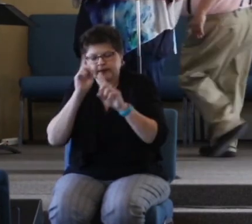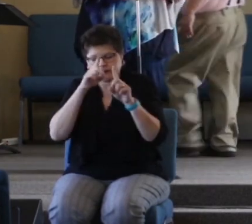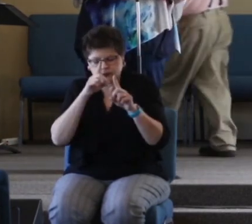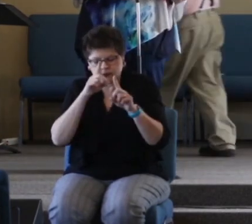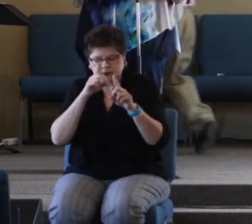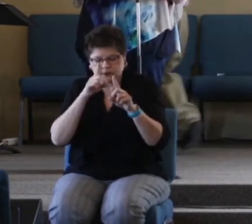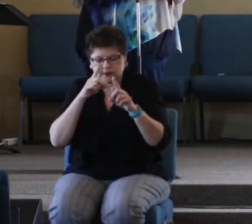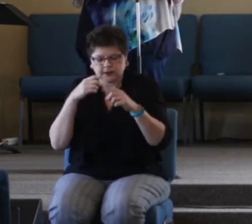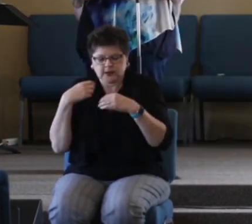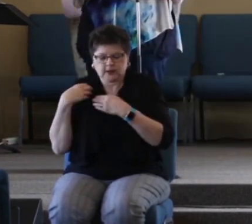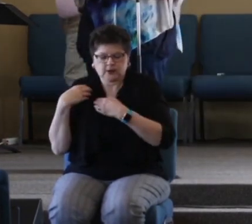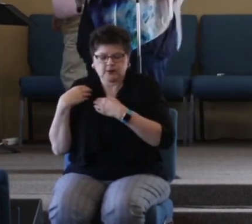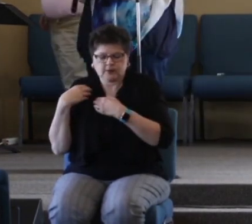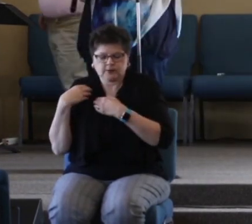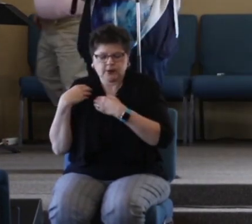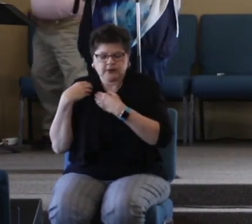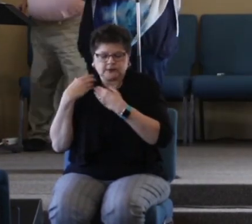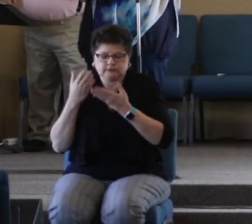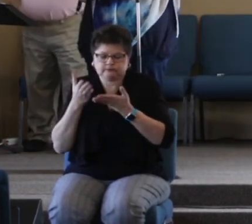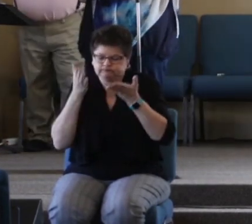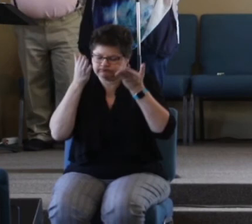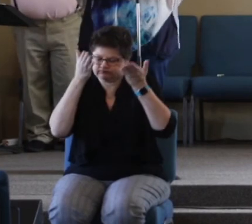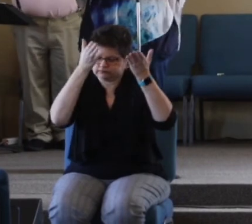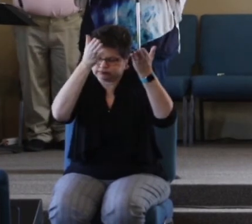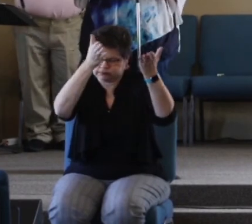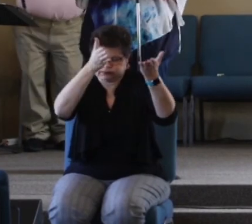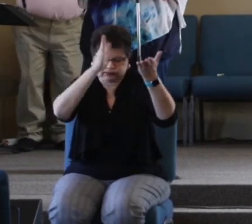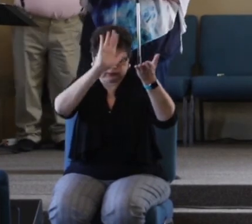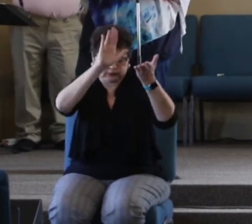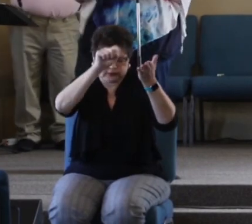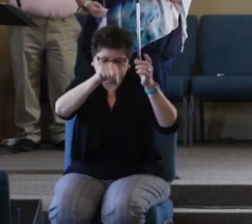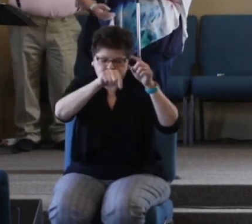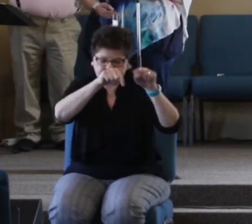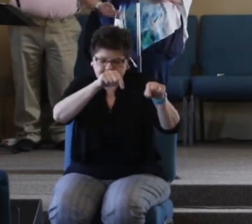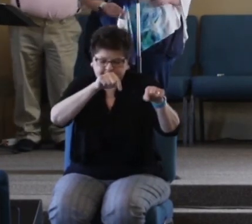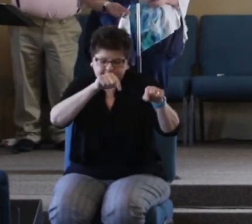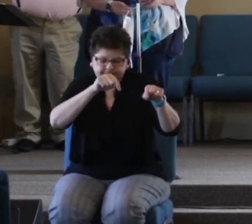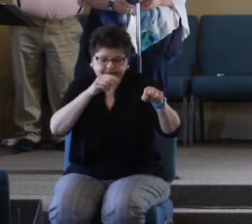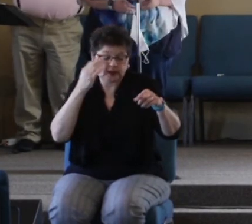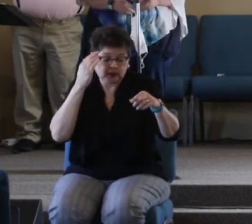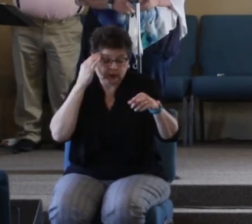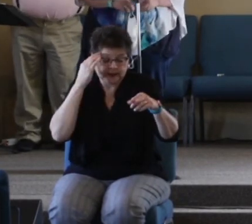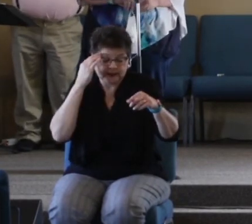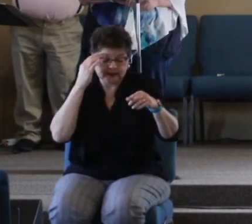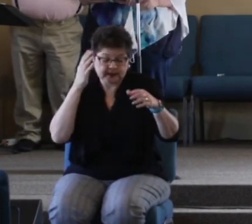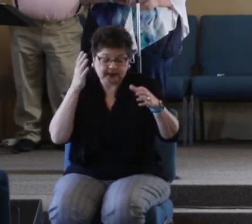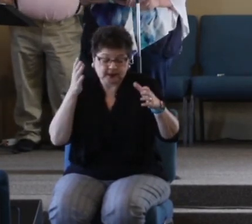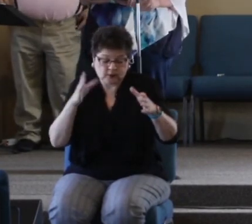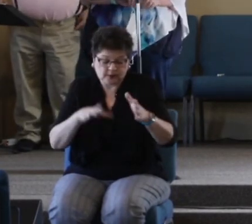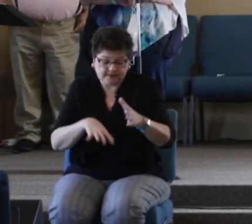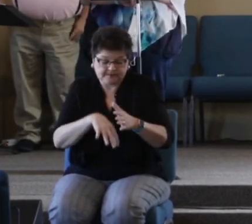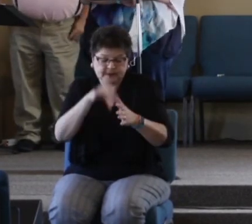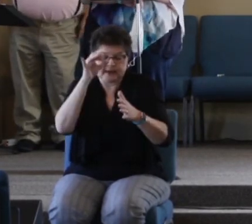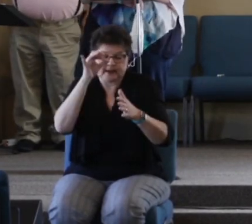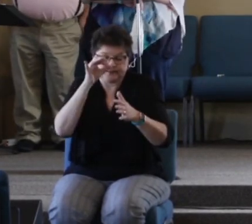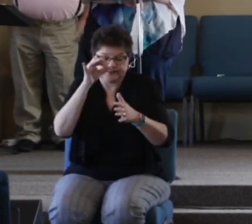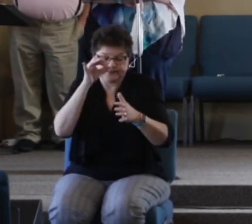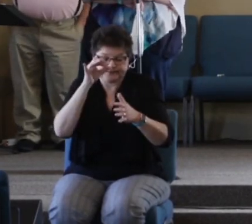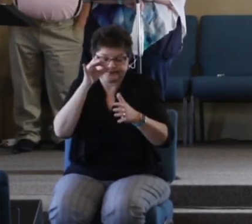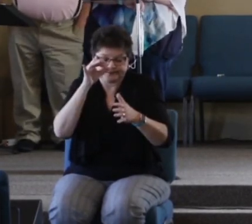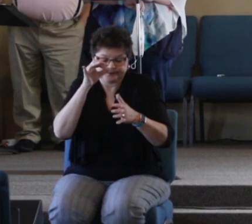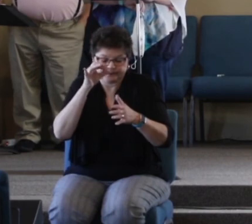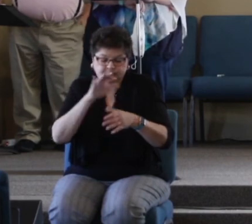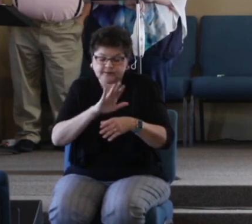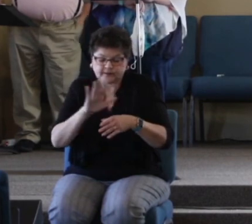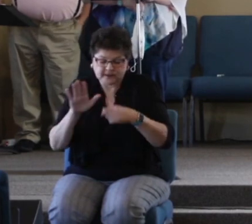their burdens, they would lay life at your feet, knowing that you will scoop them up and that you will carry